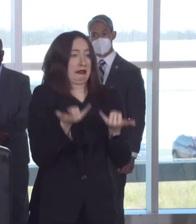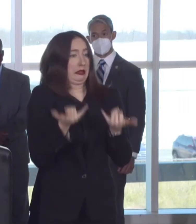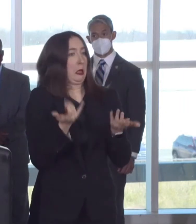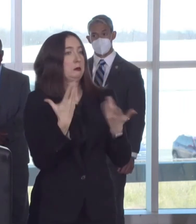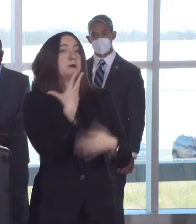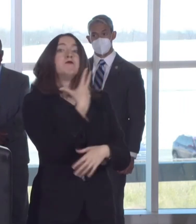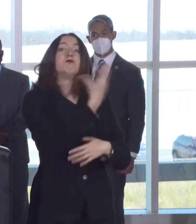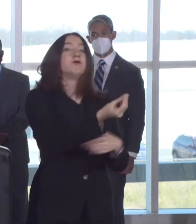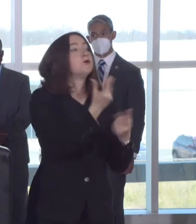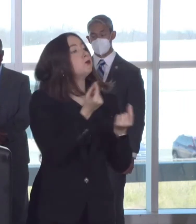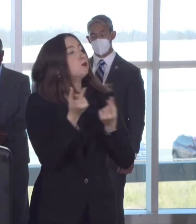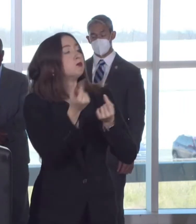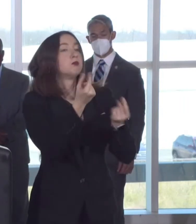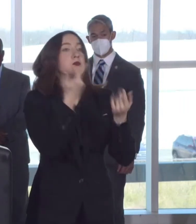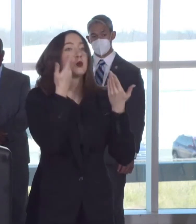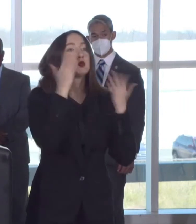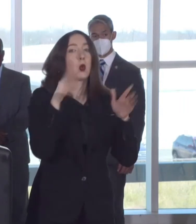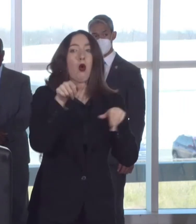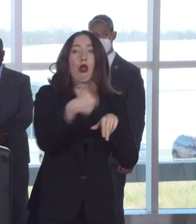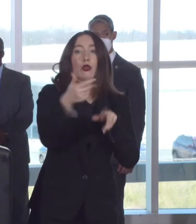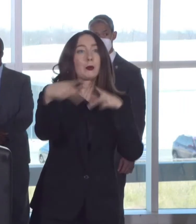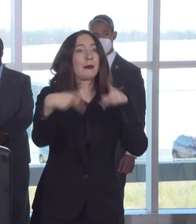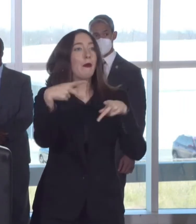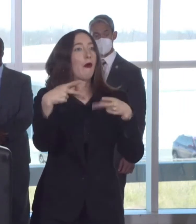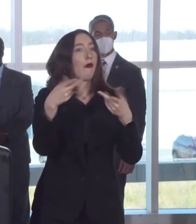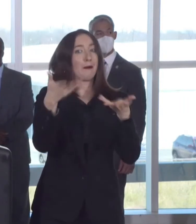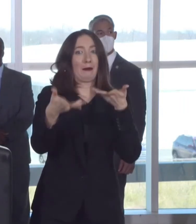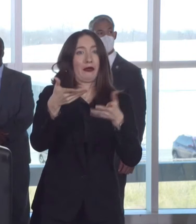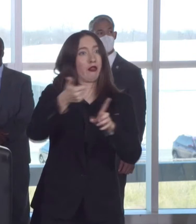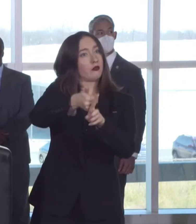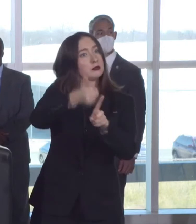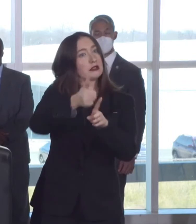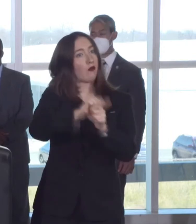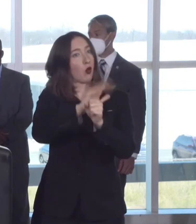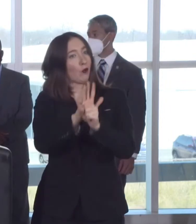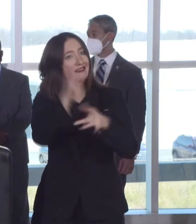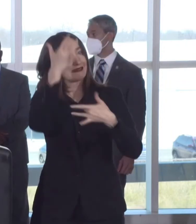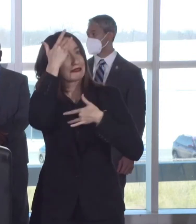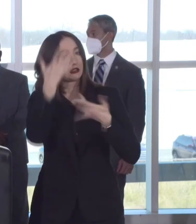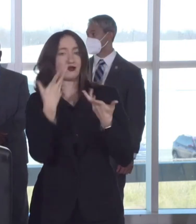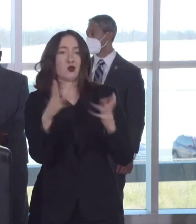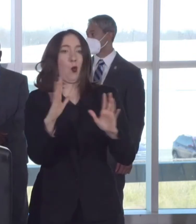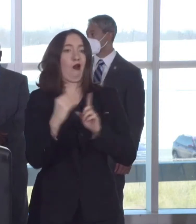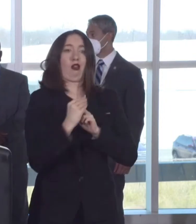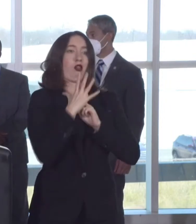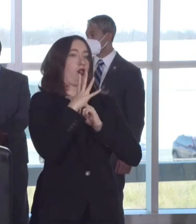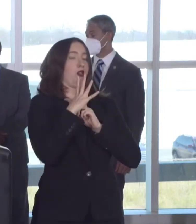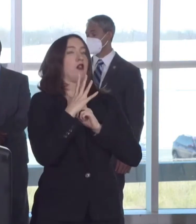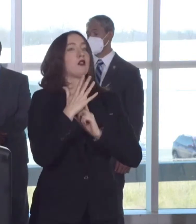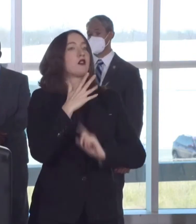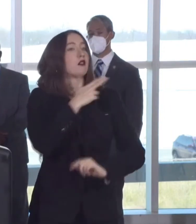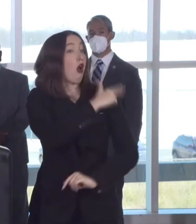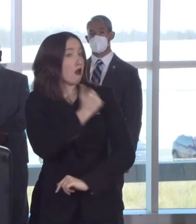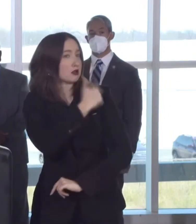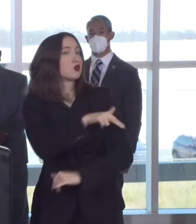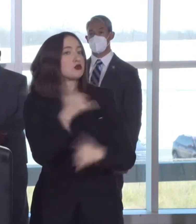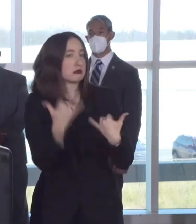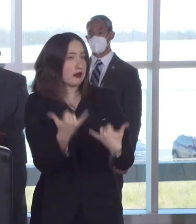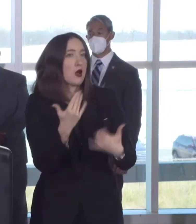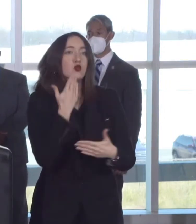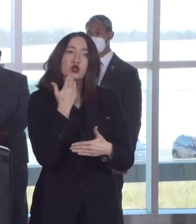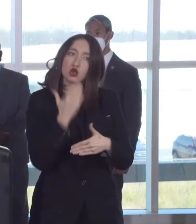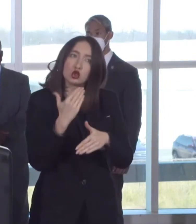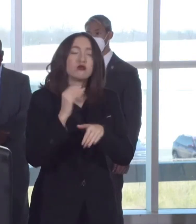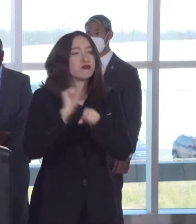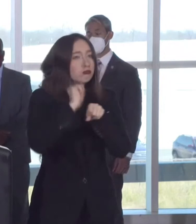and who's got COVID around you, and that you don't want to pick it up. I think our hospitals are doing a great job in handling the